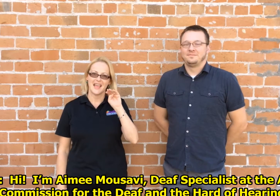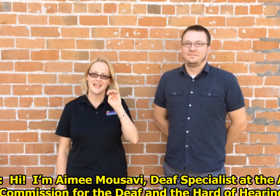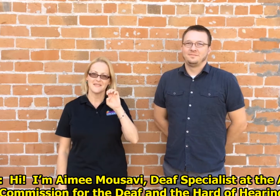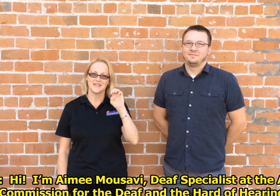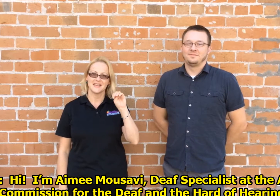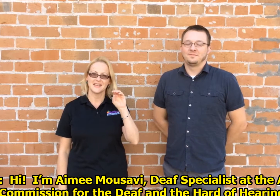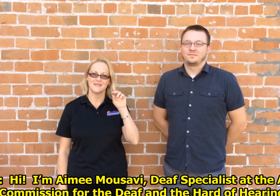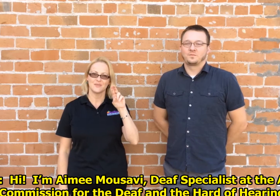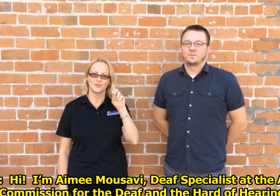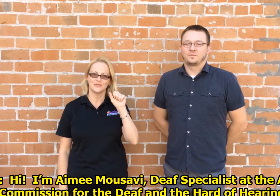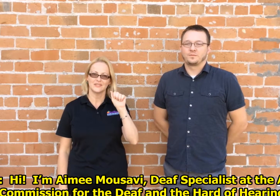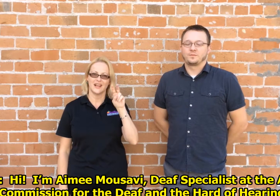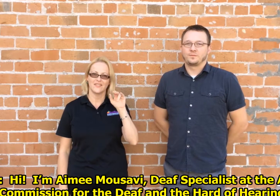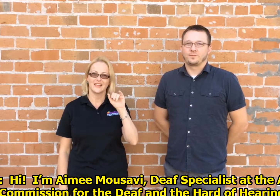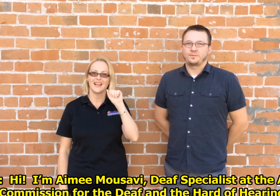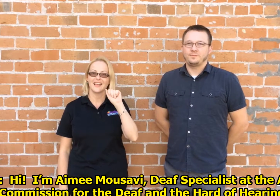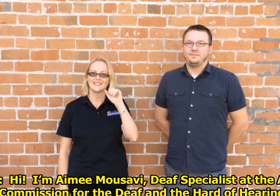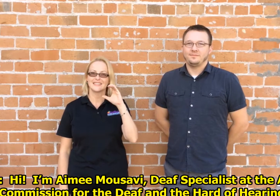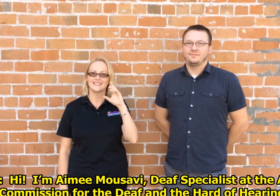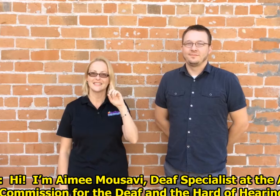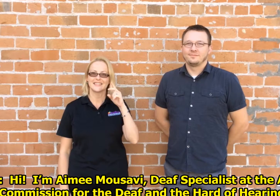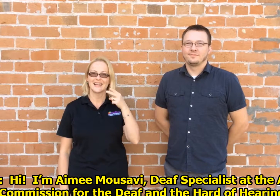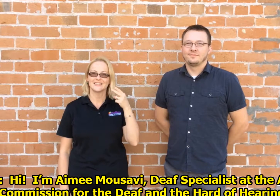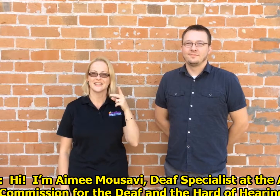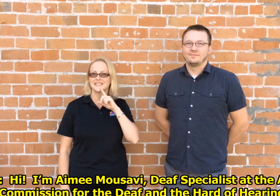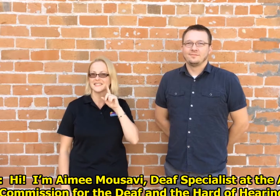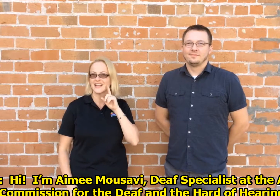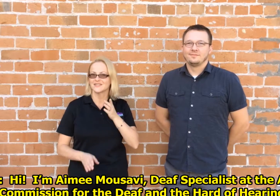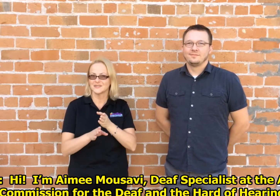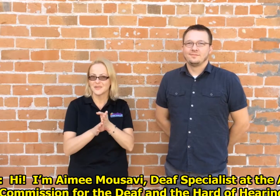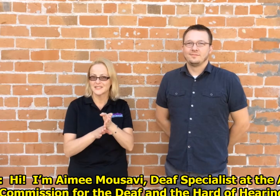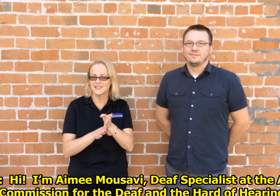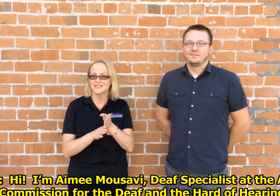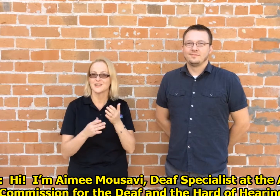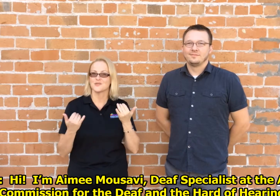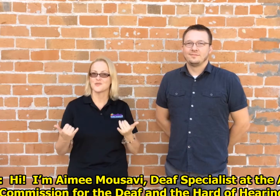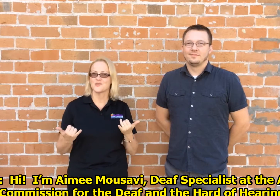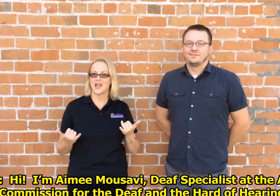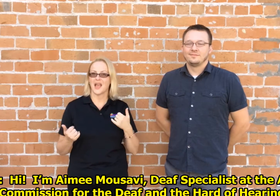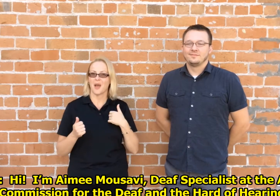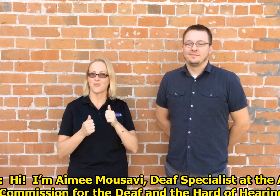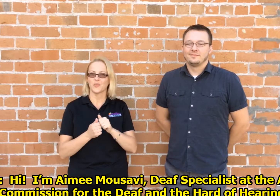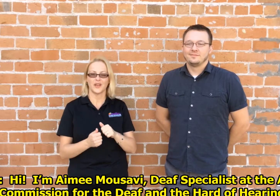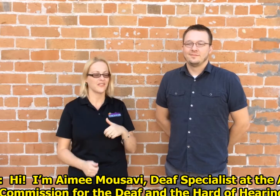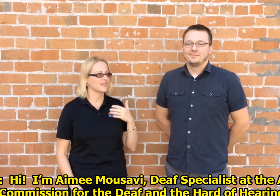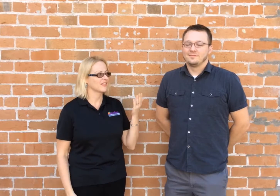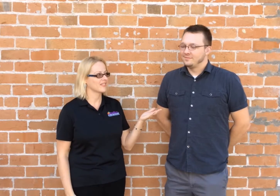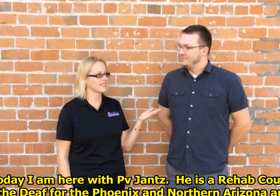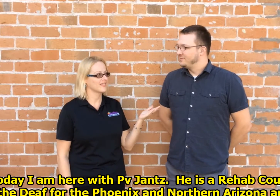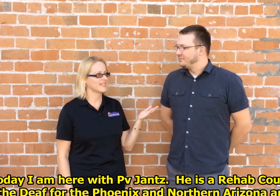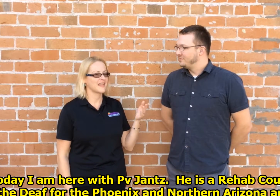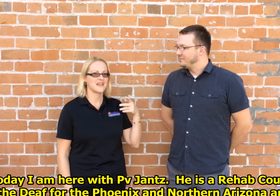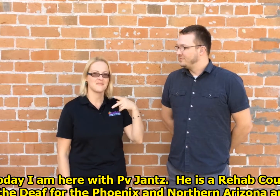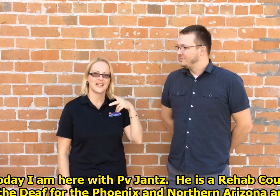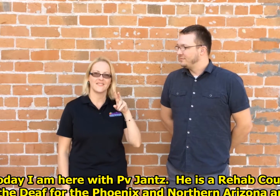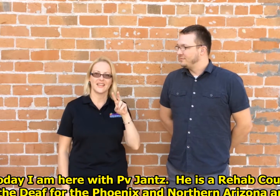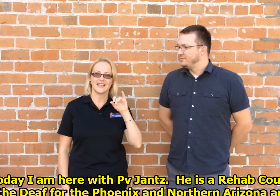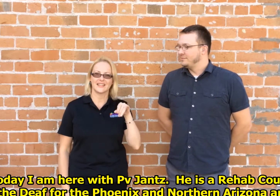Hi, I'm Amy Musavi, Deaf Specialist at the Arizona Commission for the Deaf and the Hard of Hearing. And today I am here